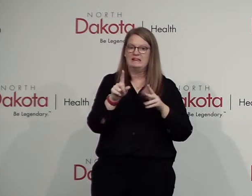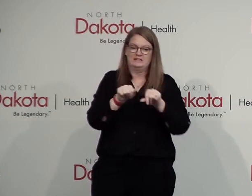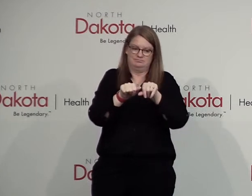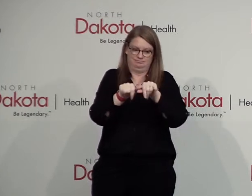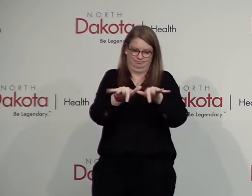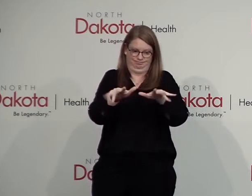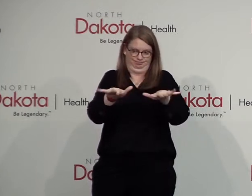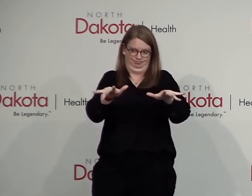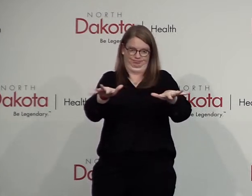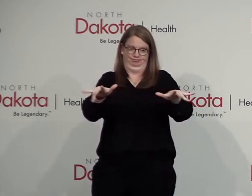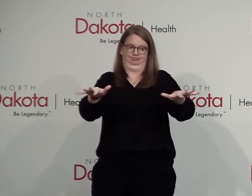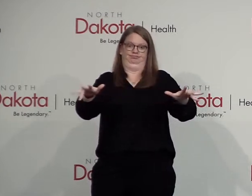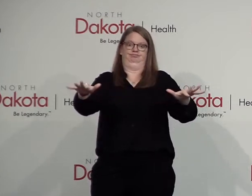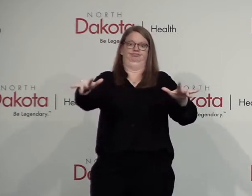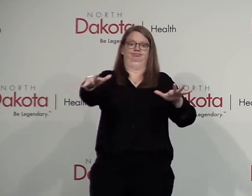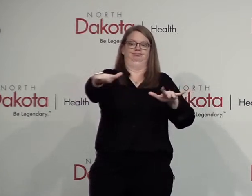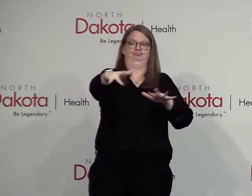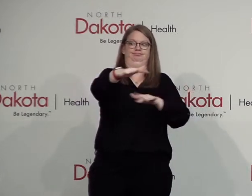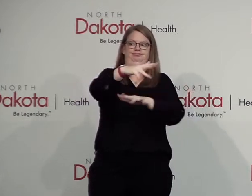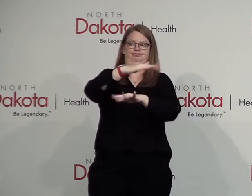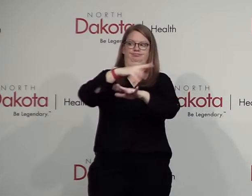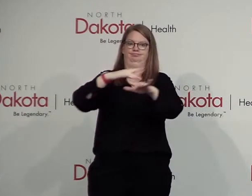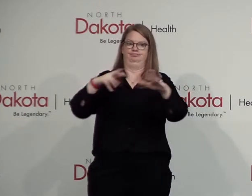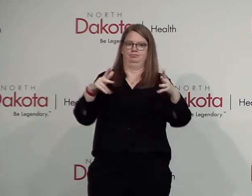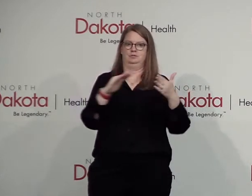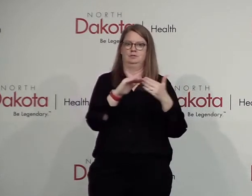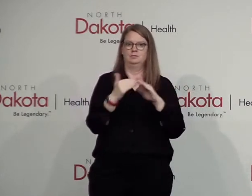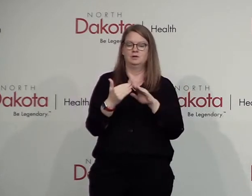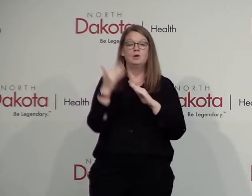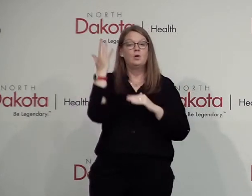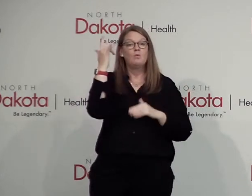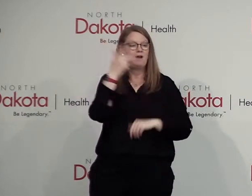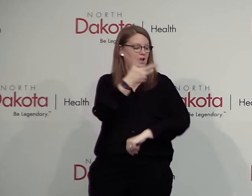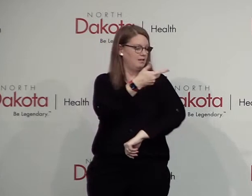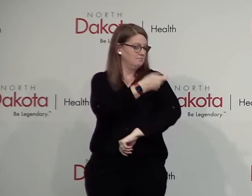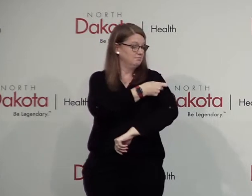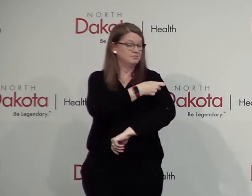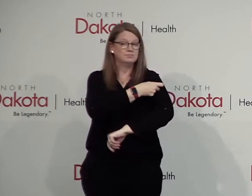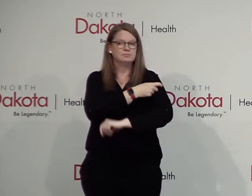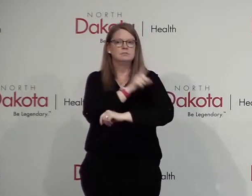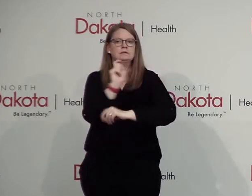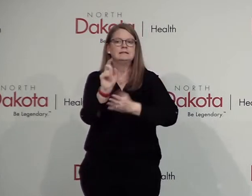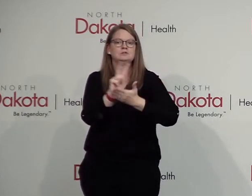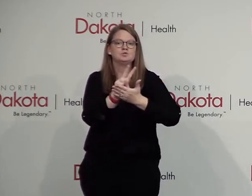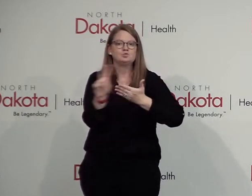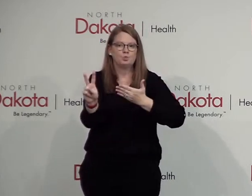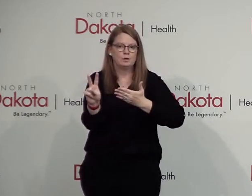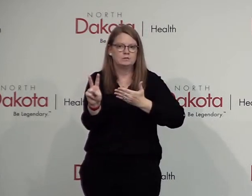our communities because the vaccine takes 2 weeks to become effective.